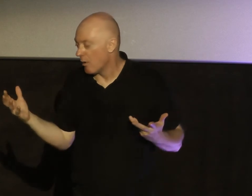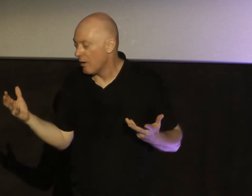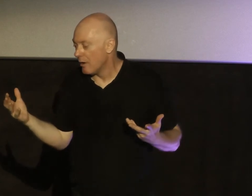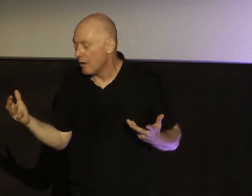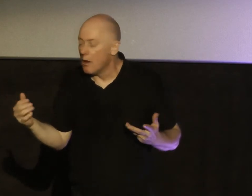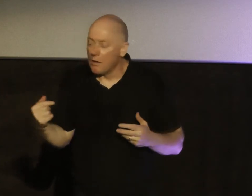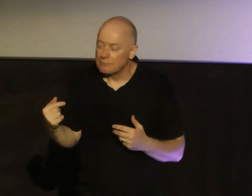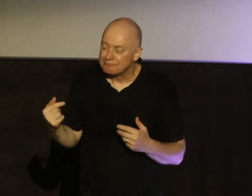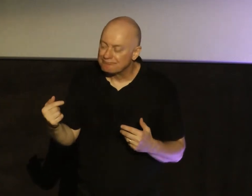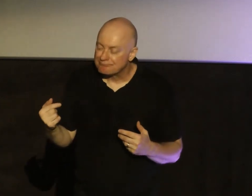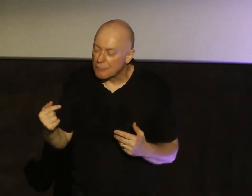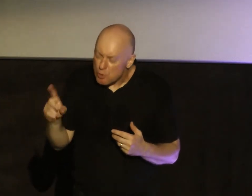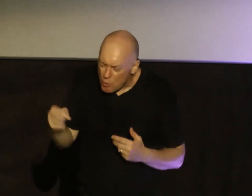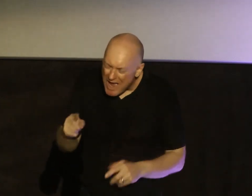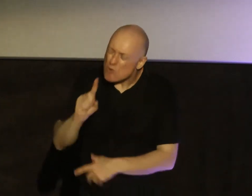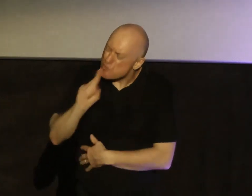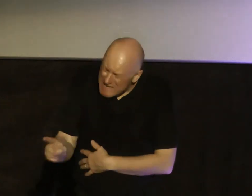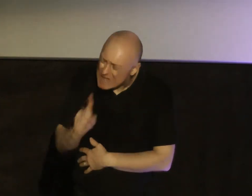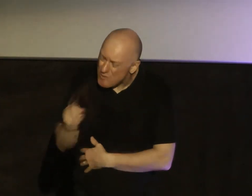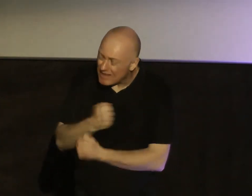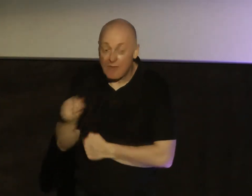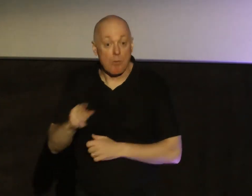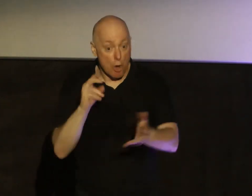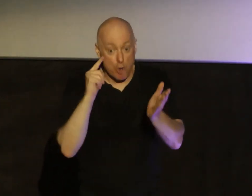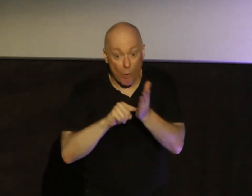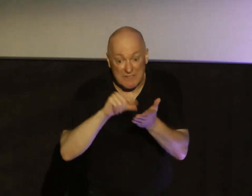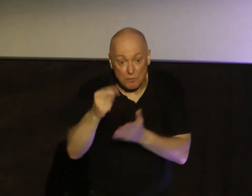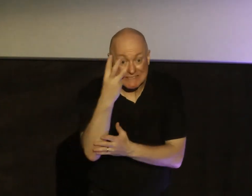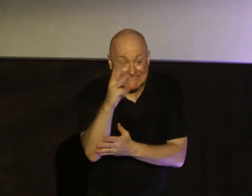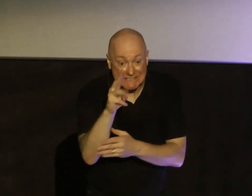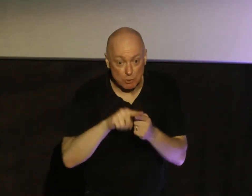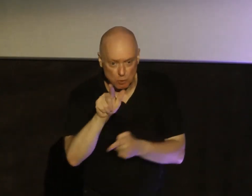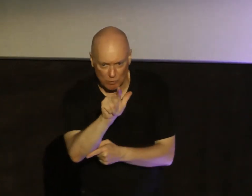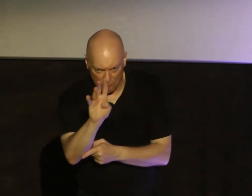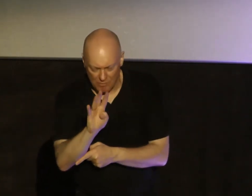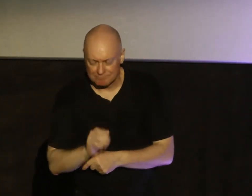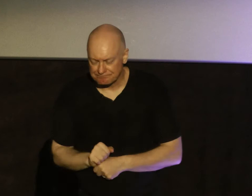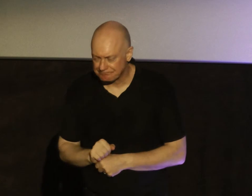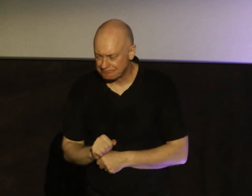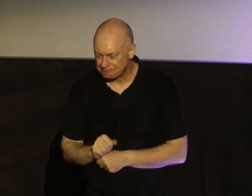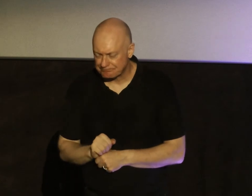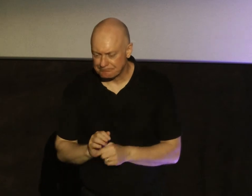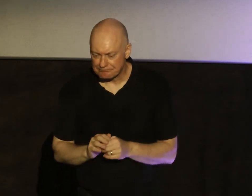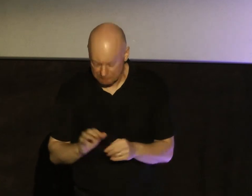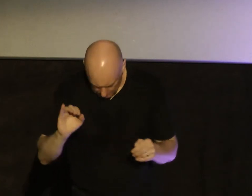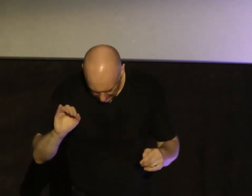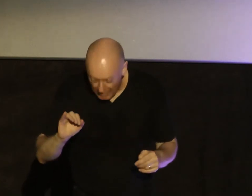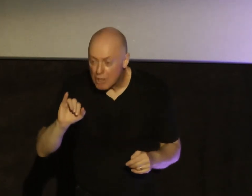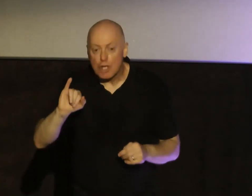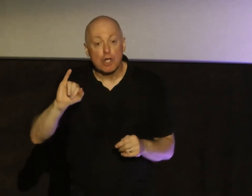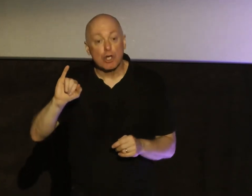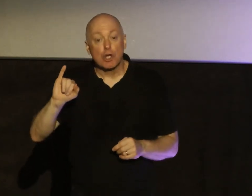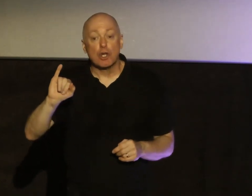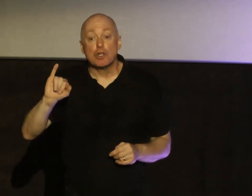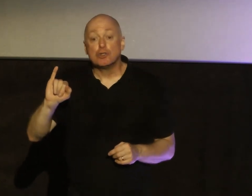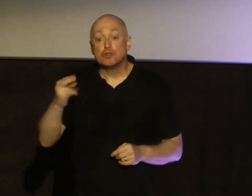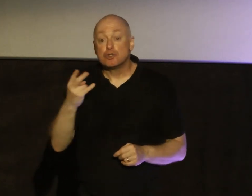reasons? Do I love them? Notice now verses 16 to 24. Joseph says, send one of